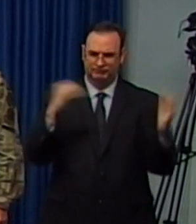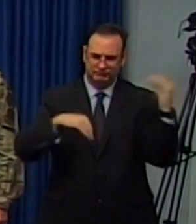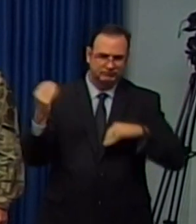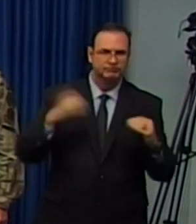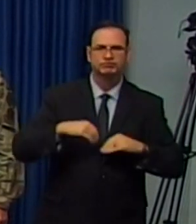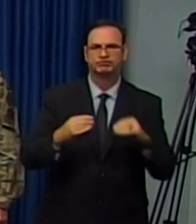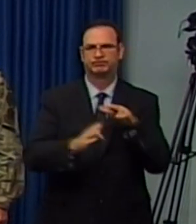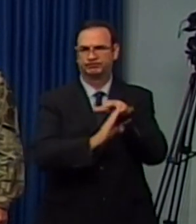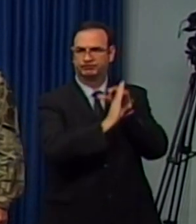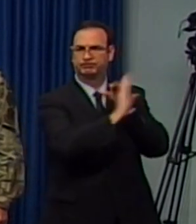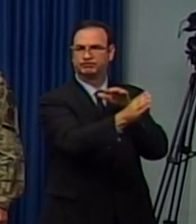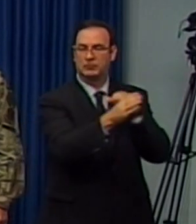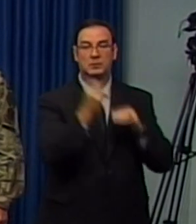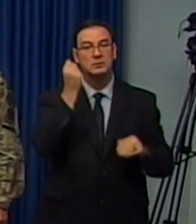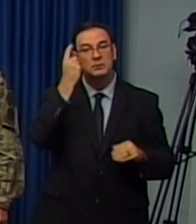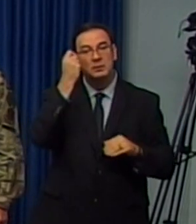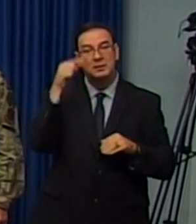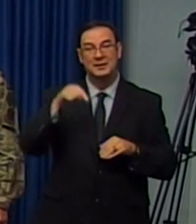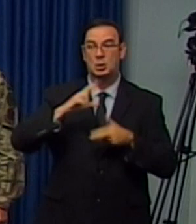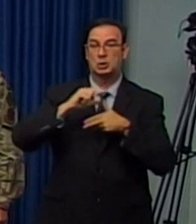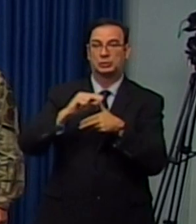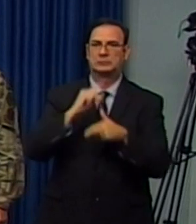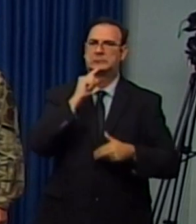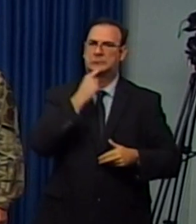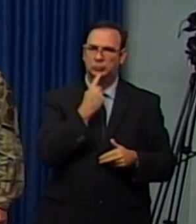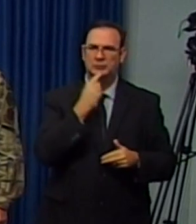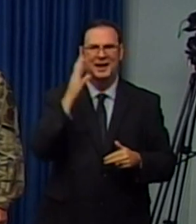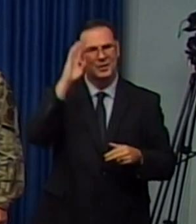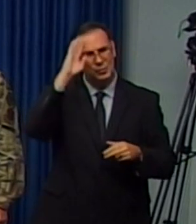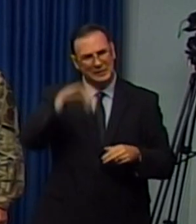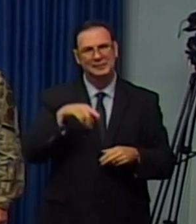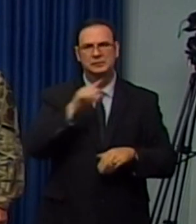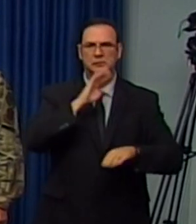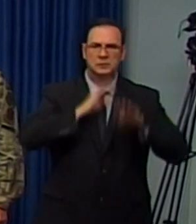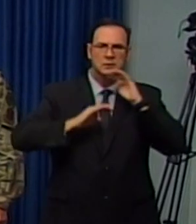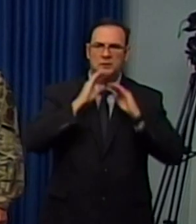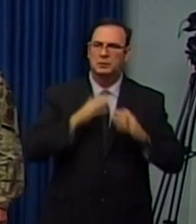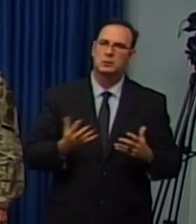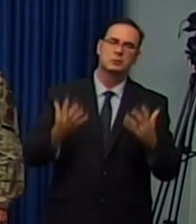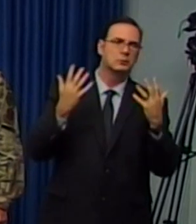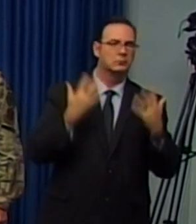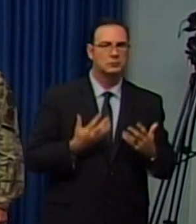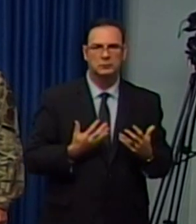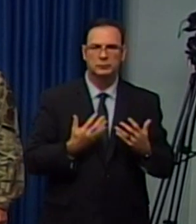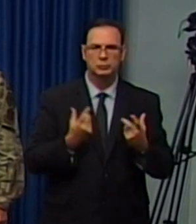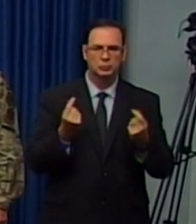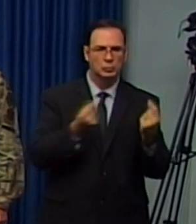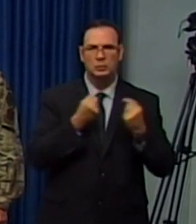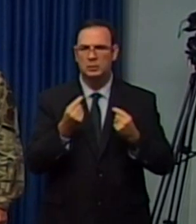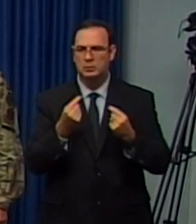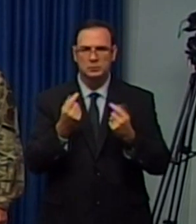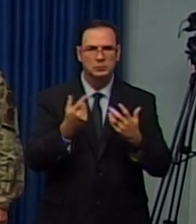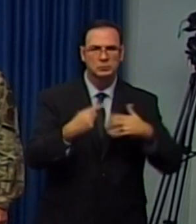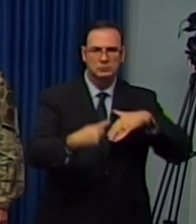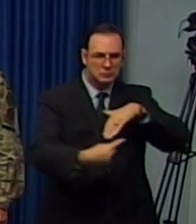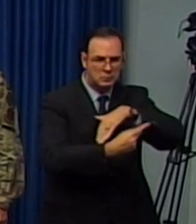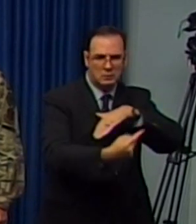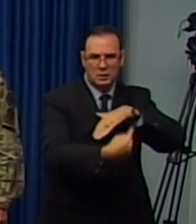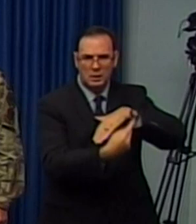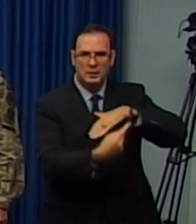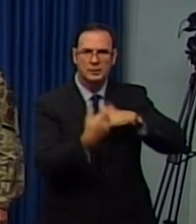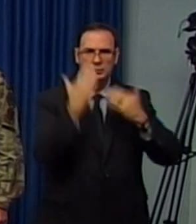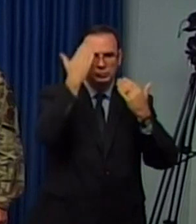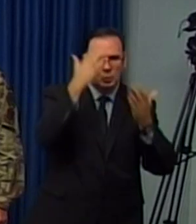very, you know, somewhat frustrating experience, not knowing kind of a lot of uncertainty with this thing. But, you know, I think back to some of the